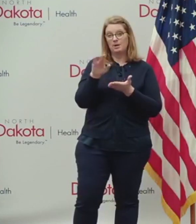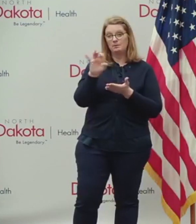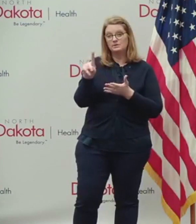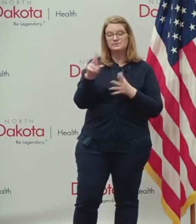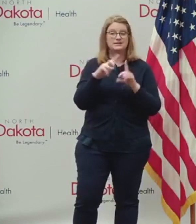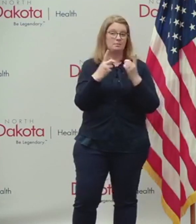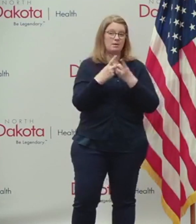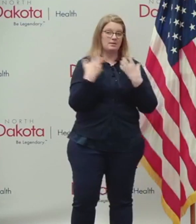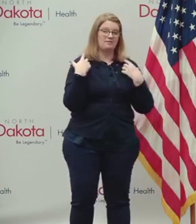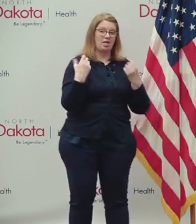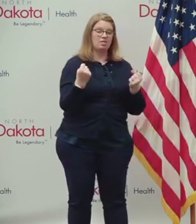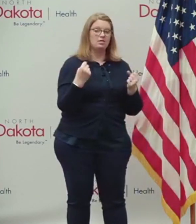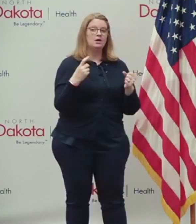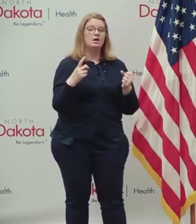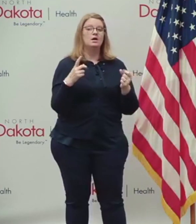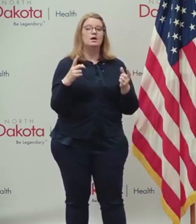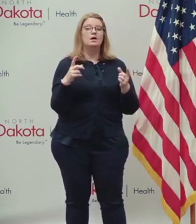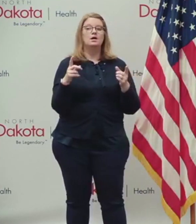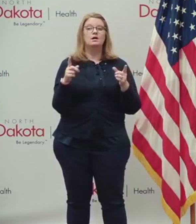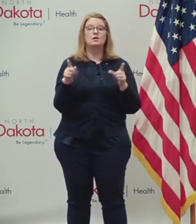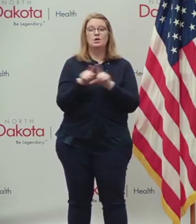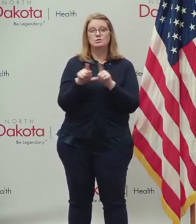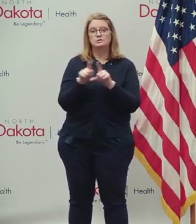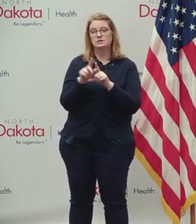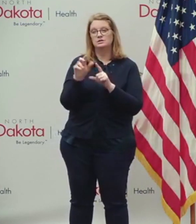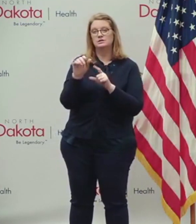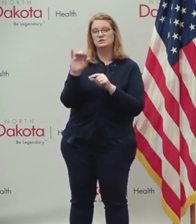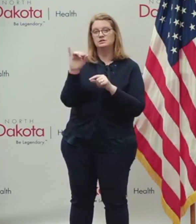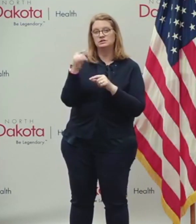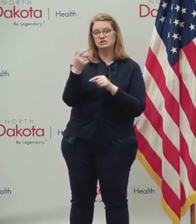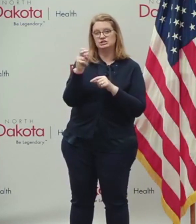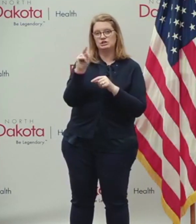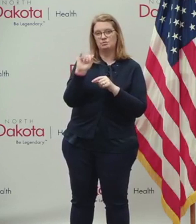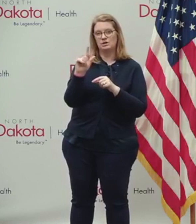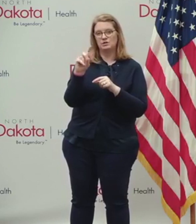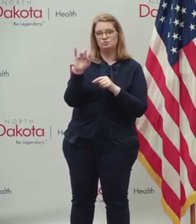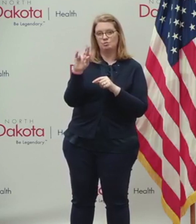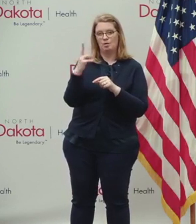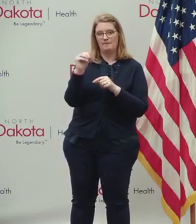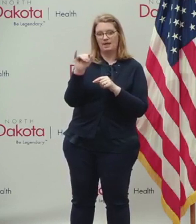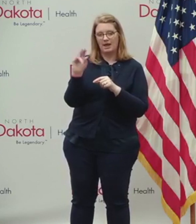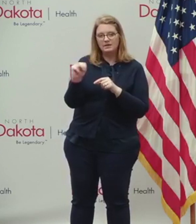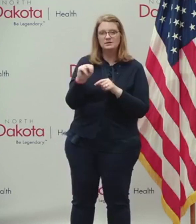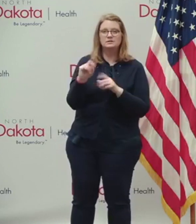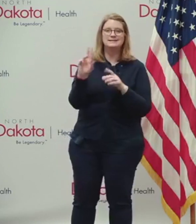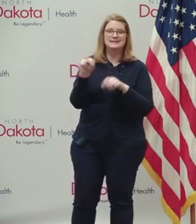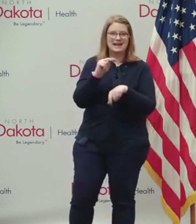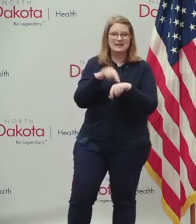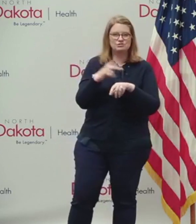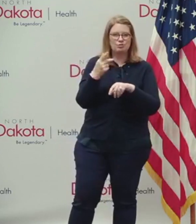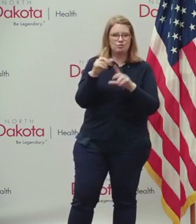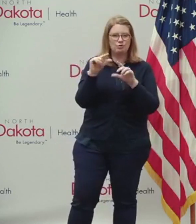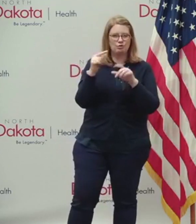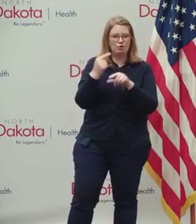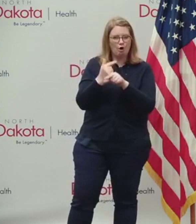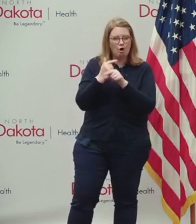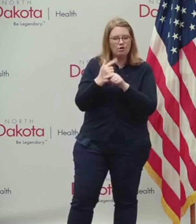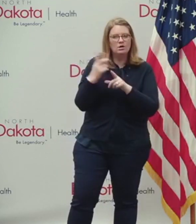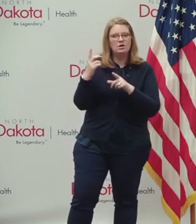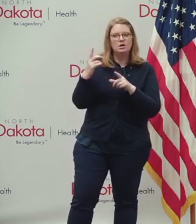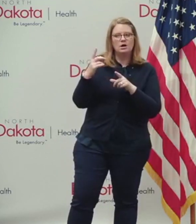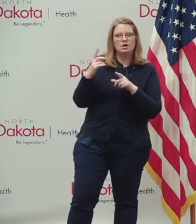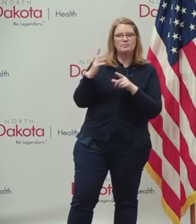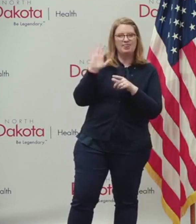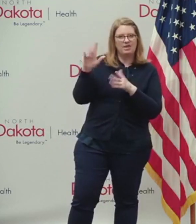and also to our Adjutant General, General Dorman, the National Guard, and Department of Emergency Services. With those changes in